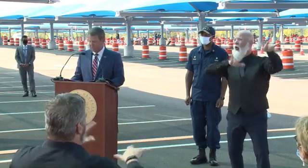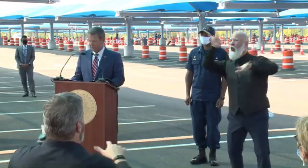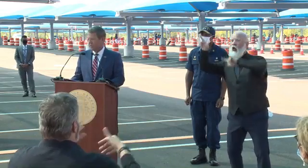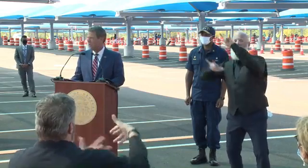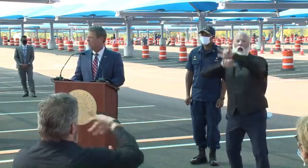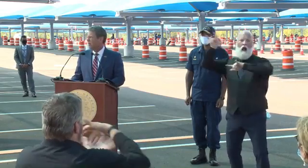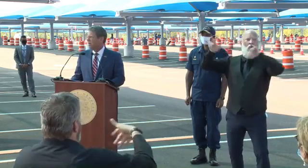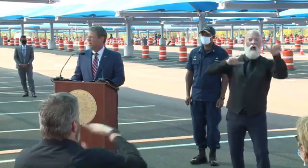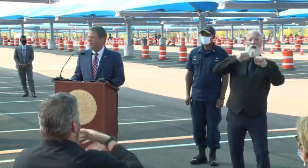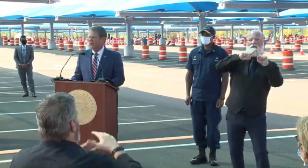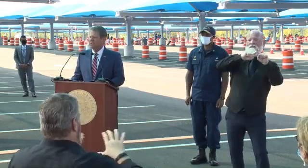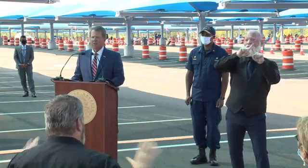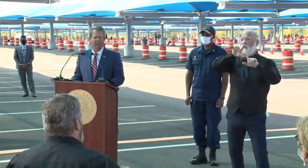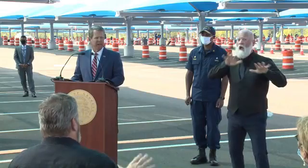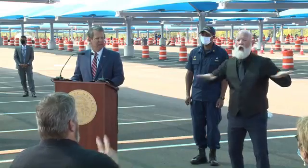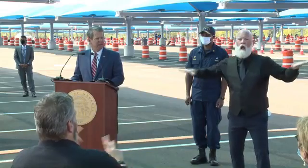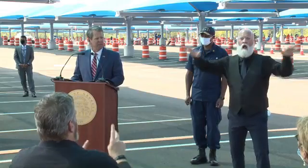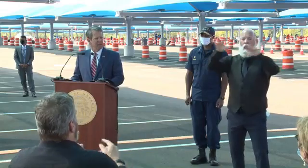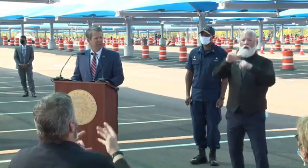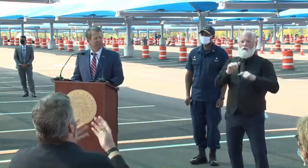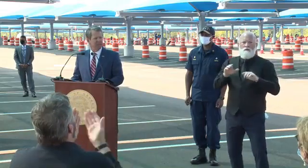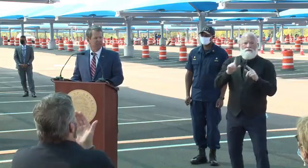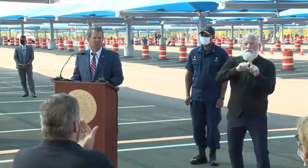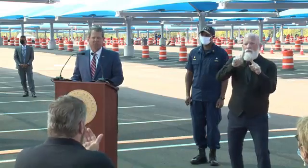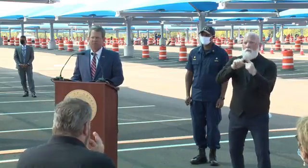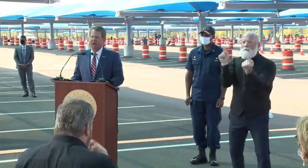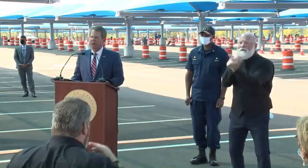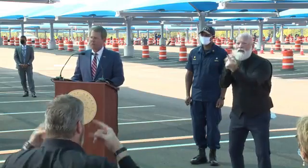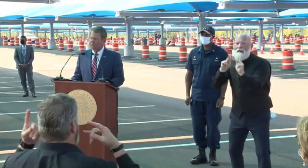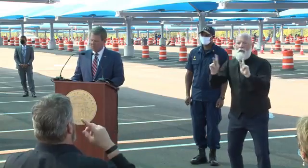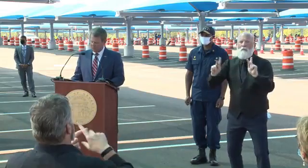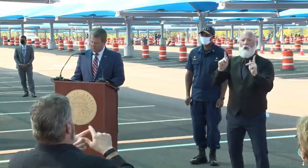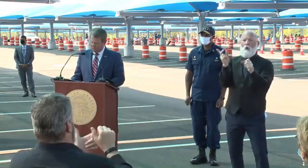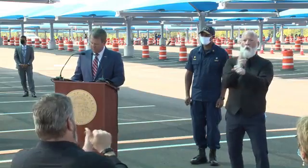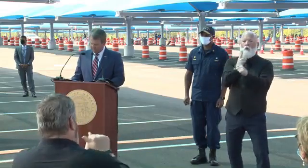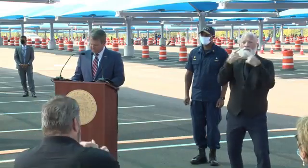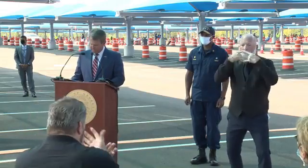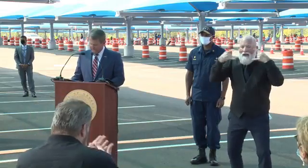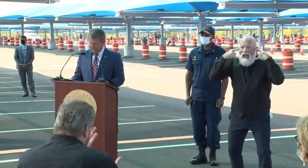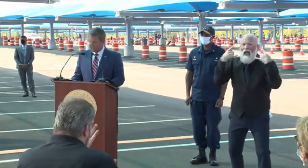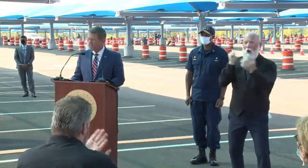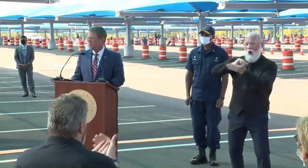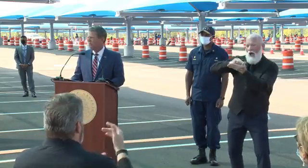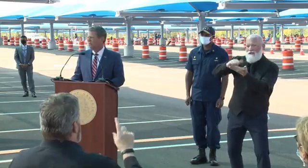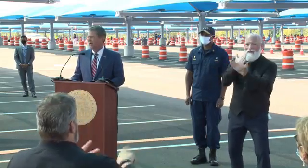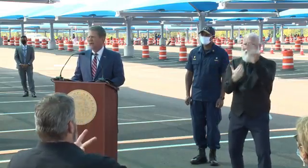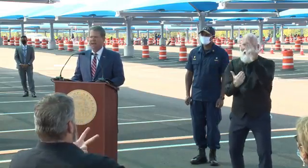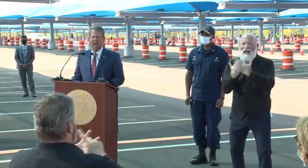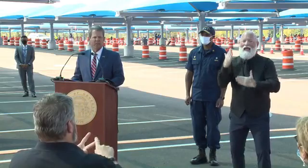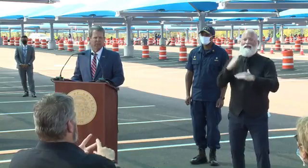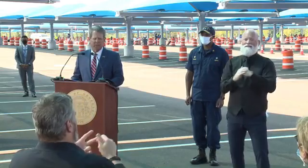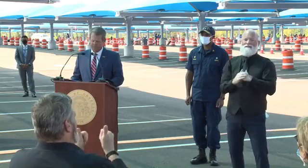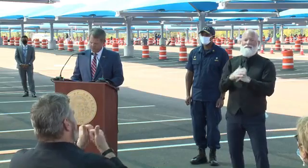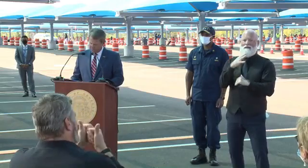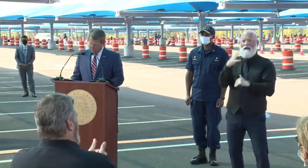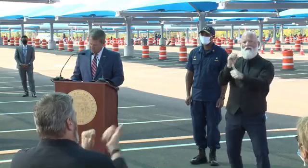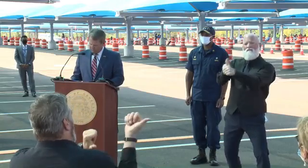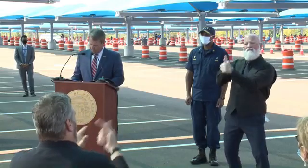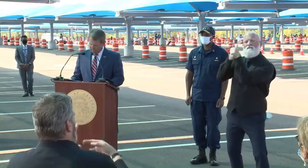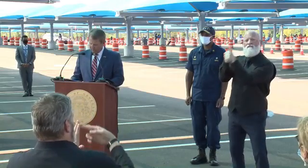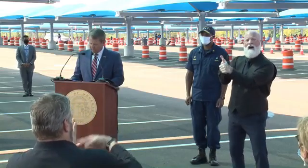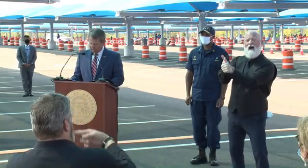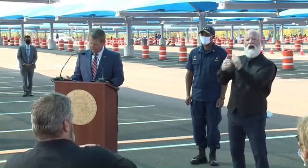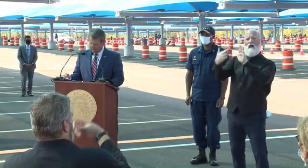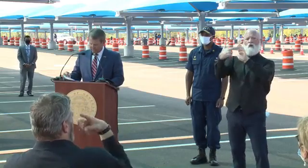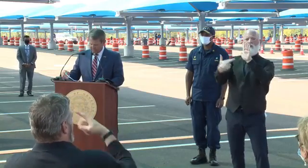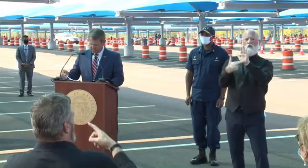social distancing, wash their hands, and continue to follow the guidance that we've had out there